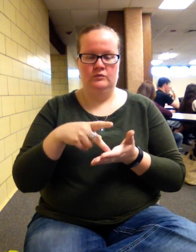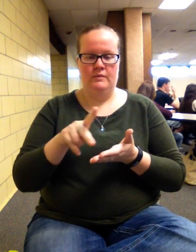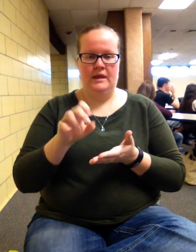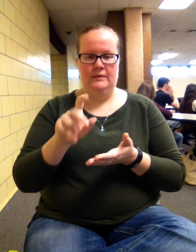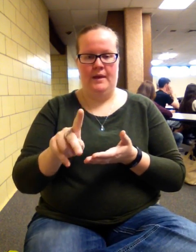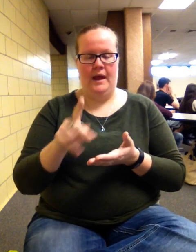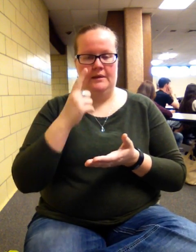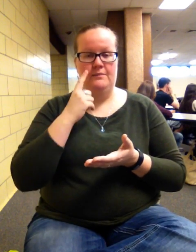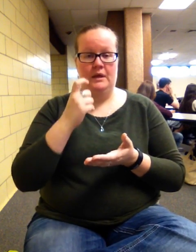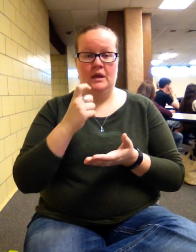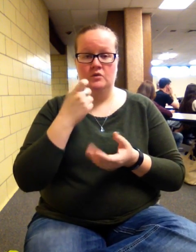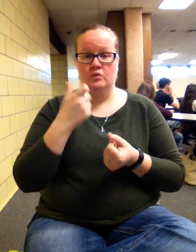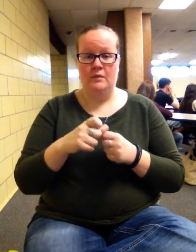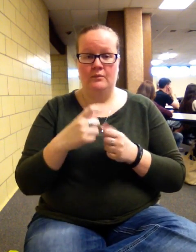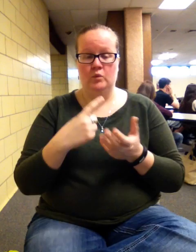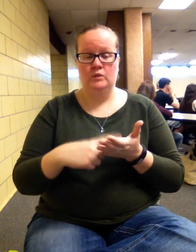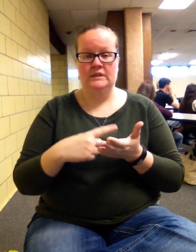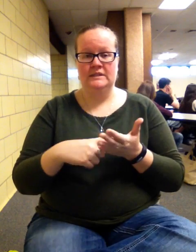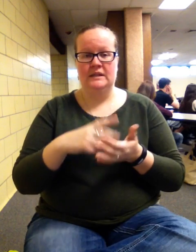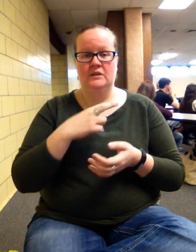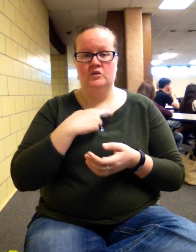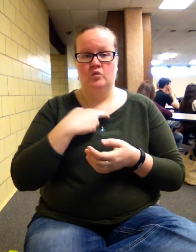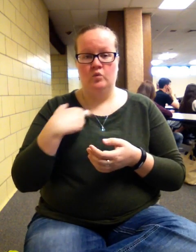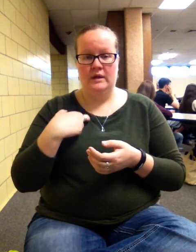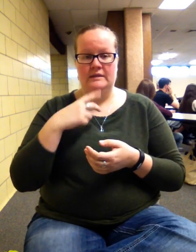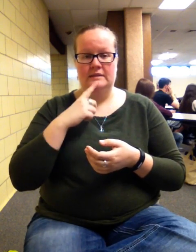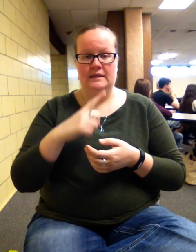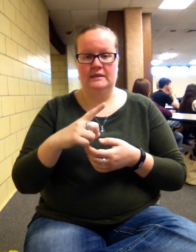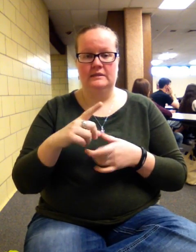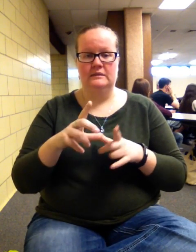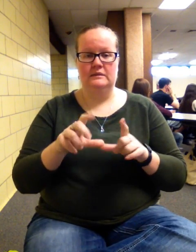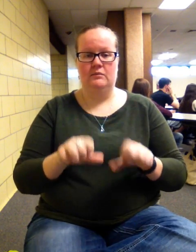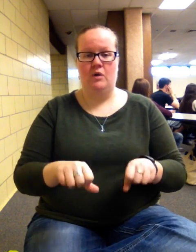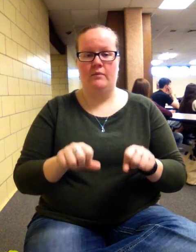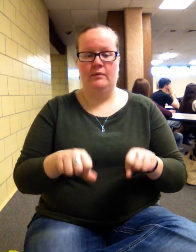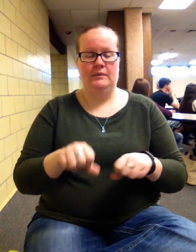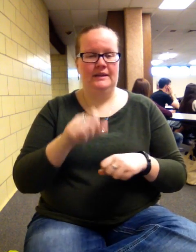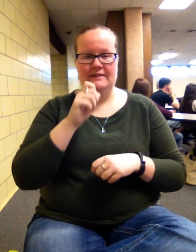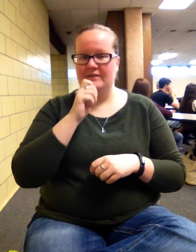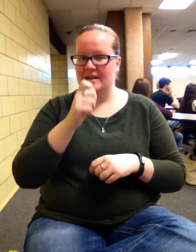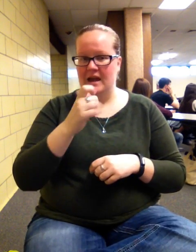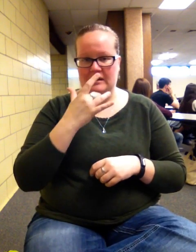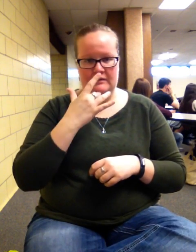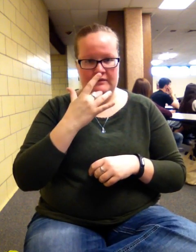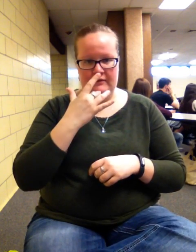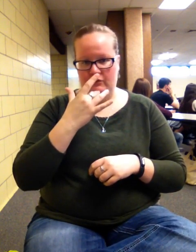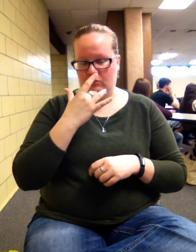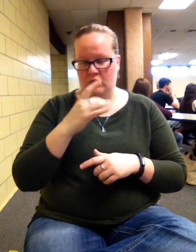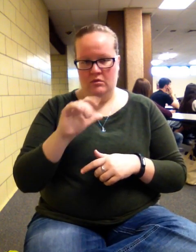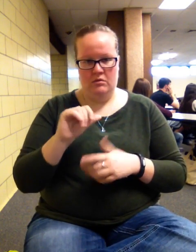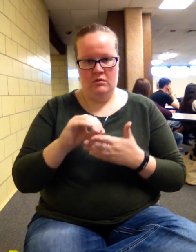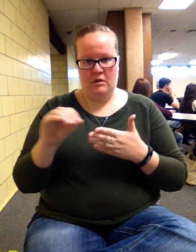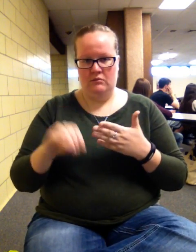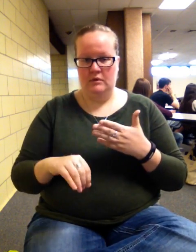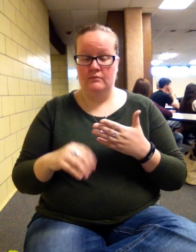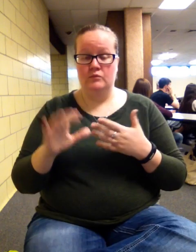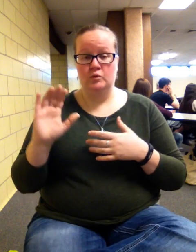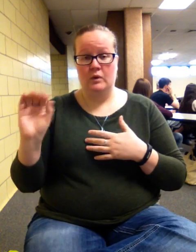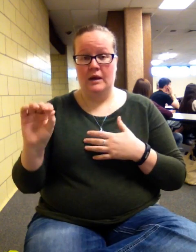Because remember we talked about how risk is the probability of an unfavorable outcome. So a company could have positive cash flows,